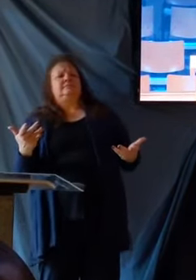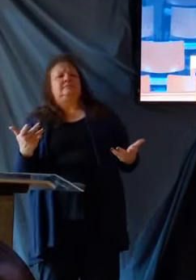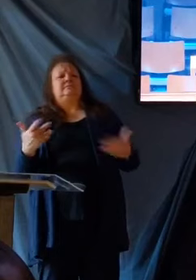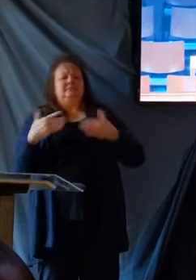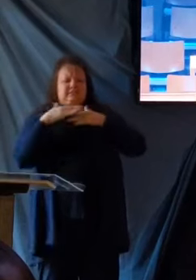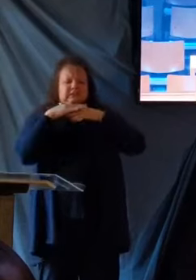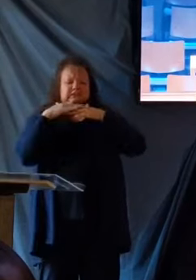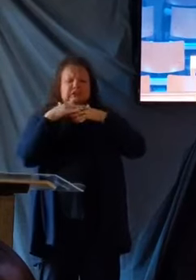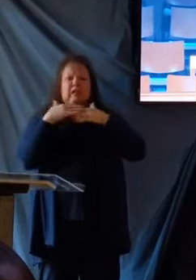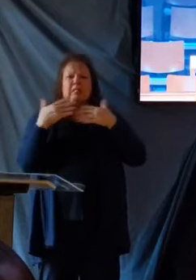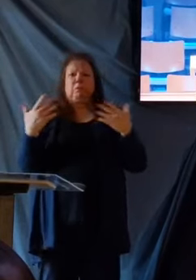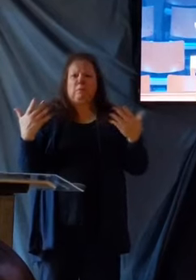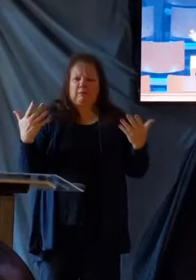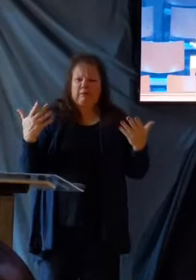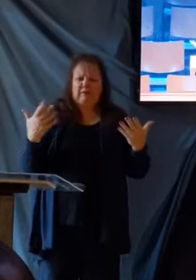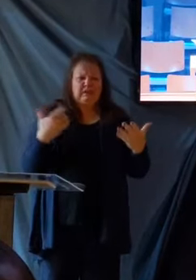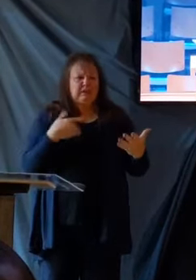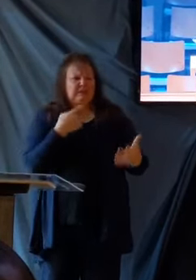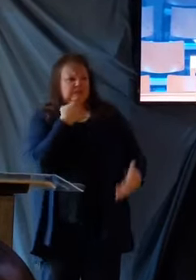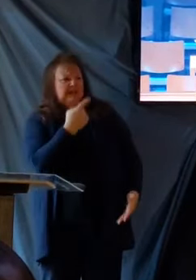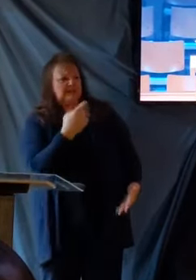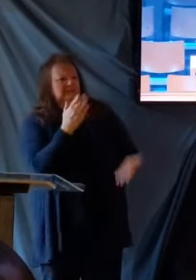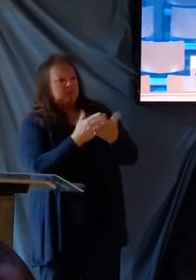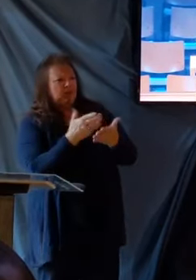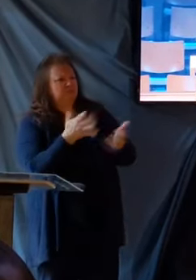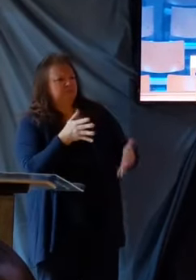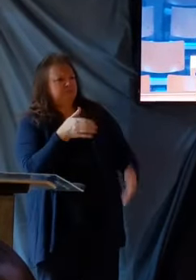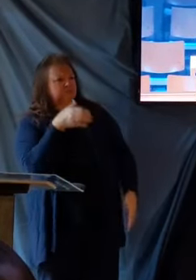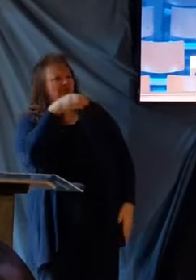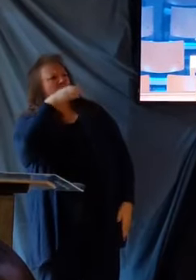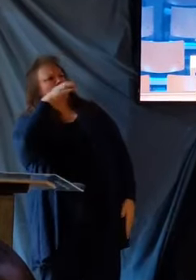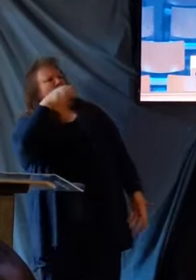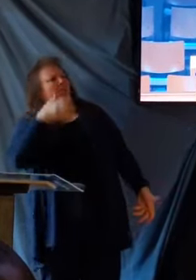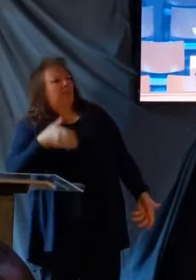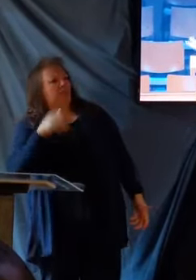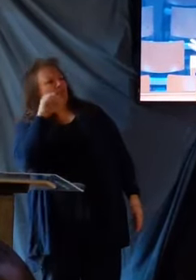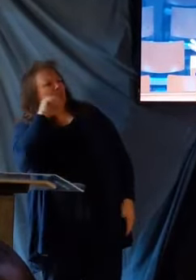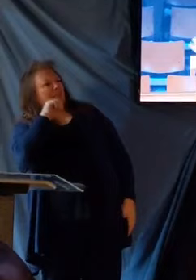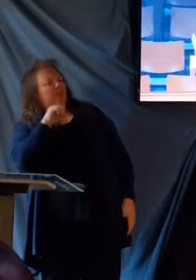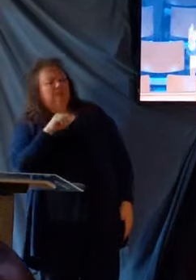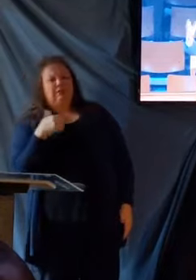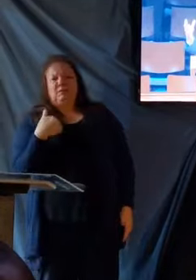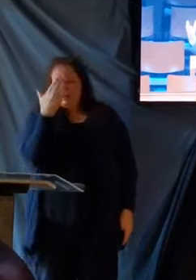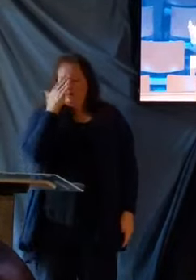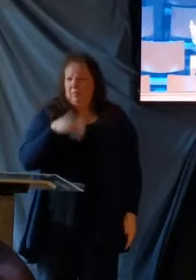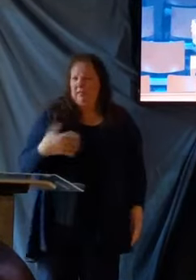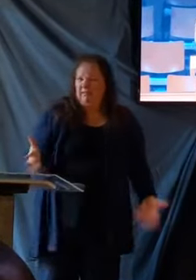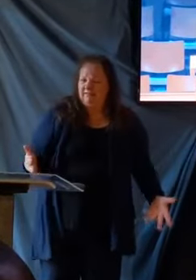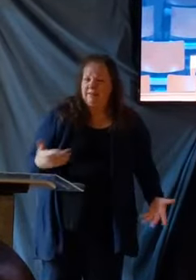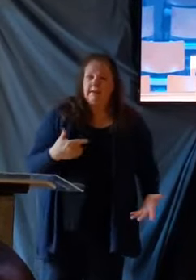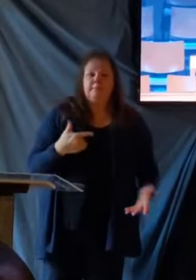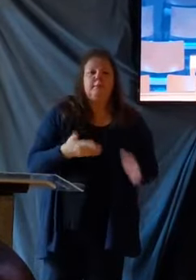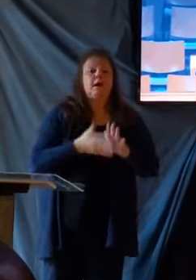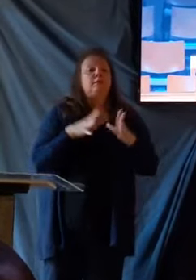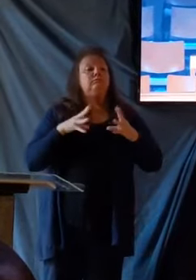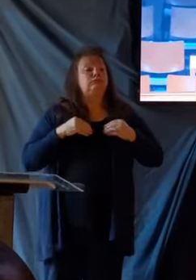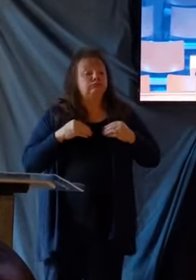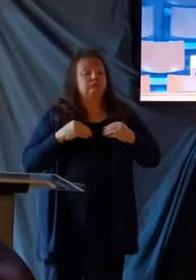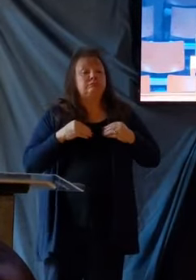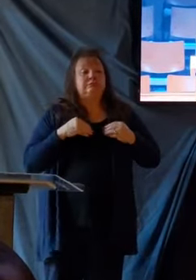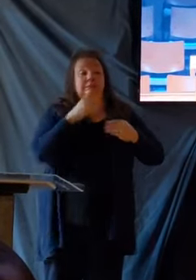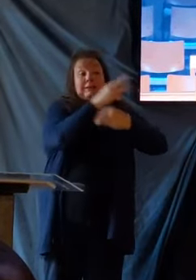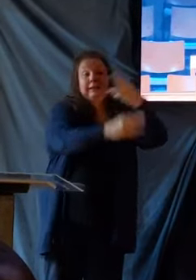shallow. Well, you don't have to tell them not to be a drunk. I mean, everybody But you know, what becomes acceptable